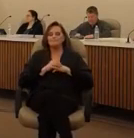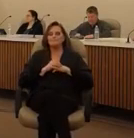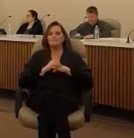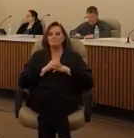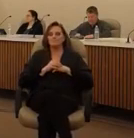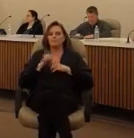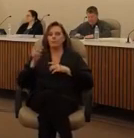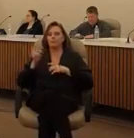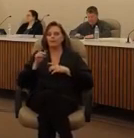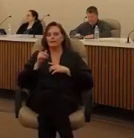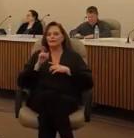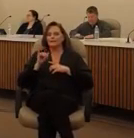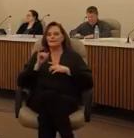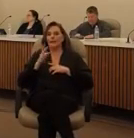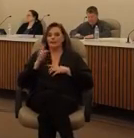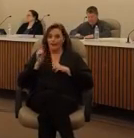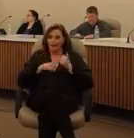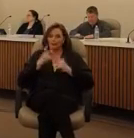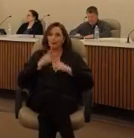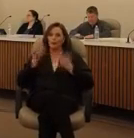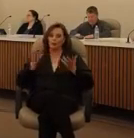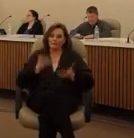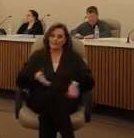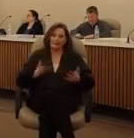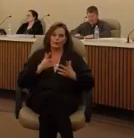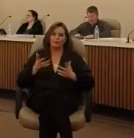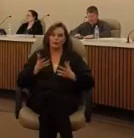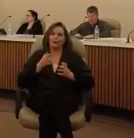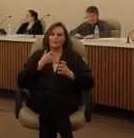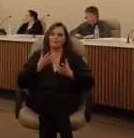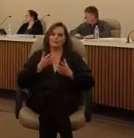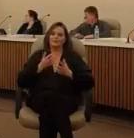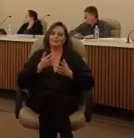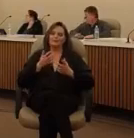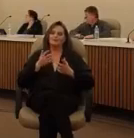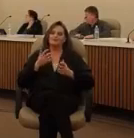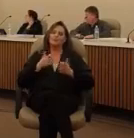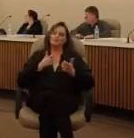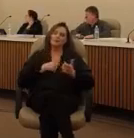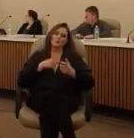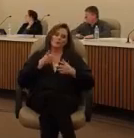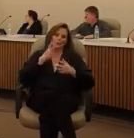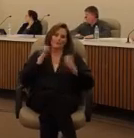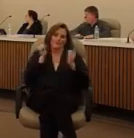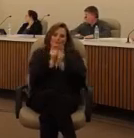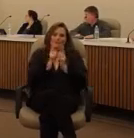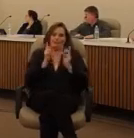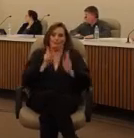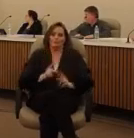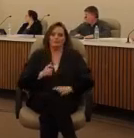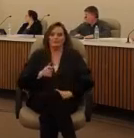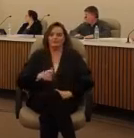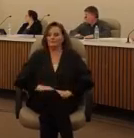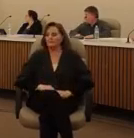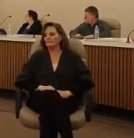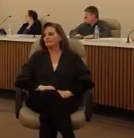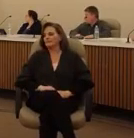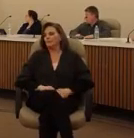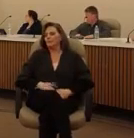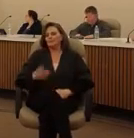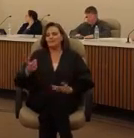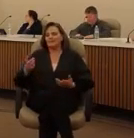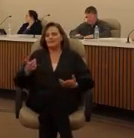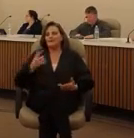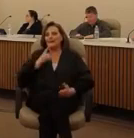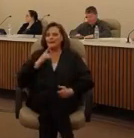very interested in having a good relationship with the neighborhood. Right. He's a Because very he's not gonna nice get guy. business. What is it? He's not going to get business if he doesn't have. Yeah, a good no,